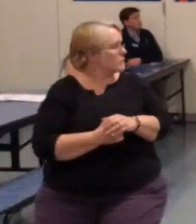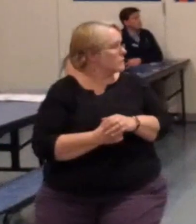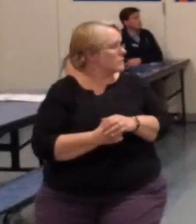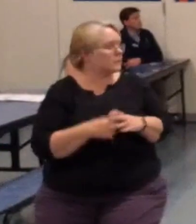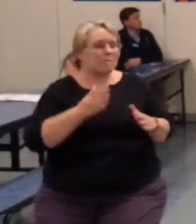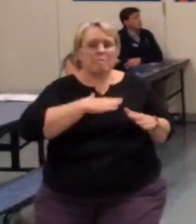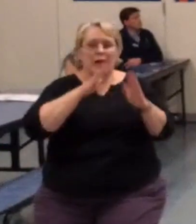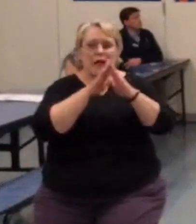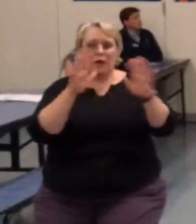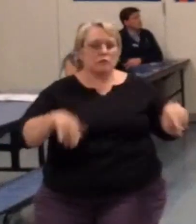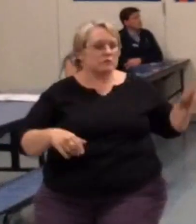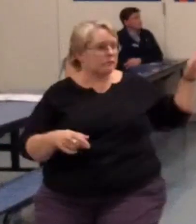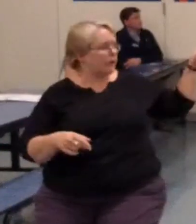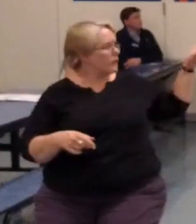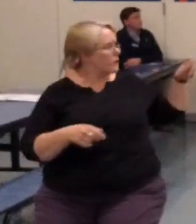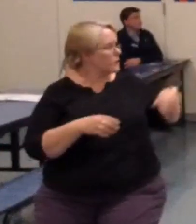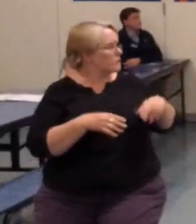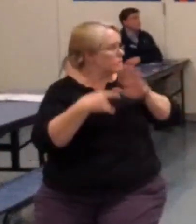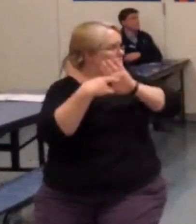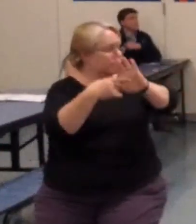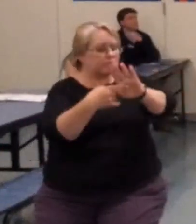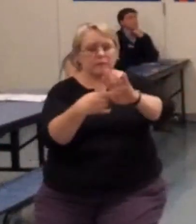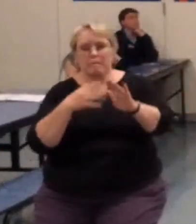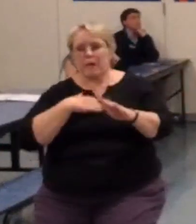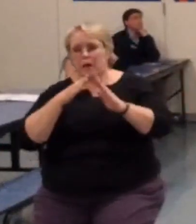That's my house, right?